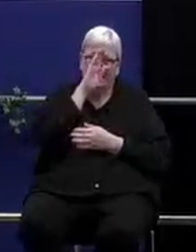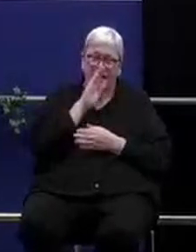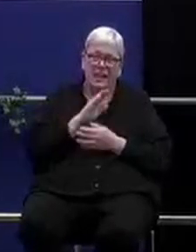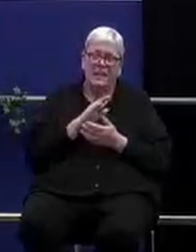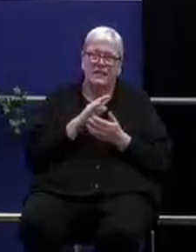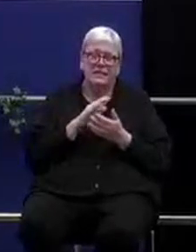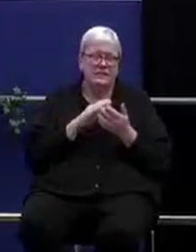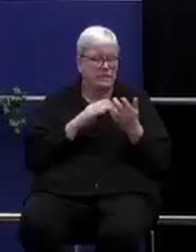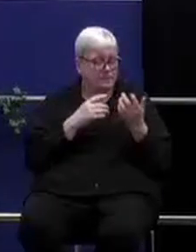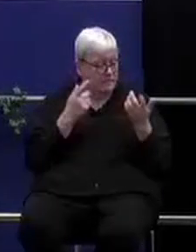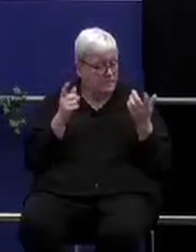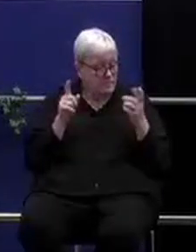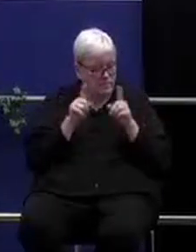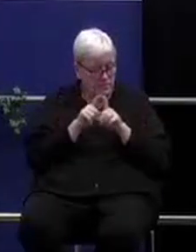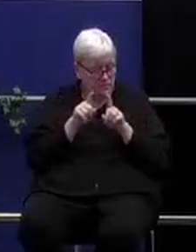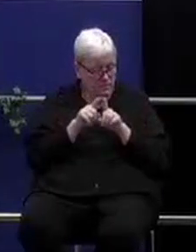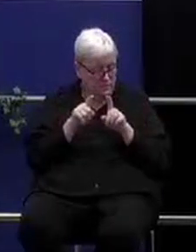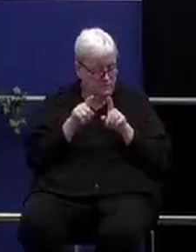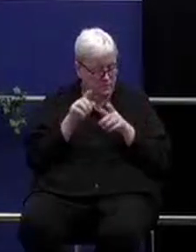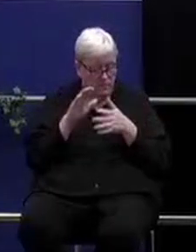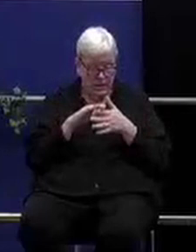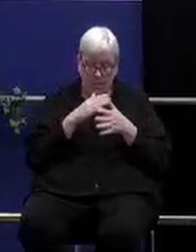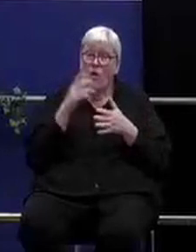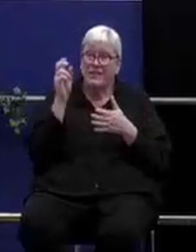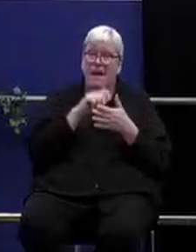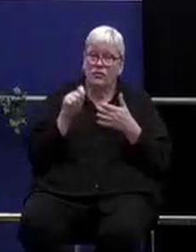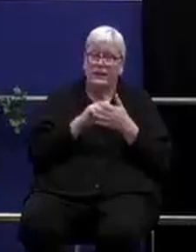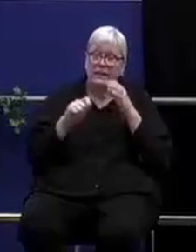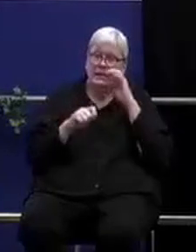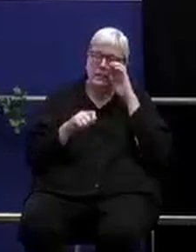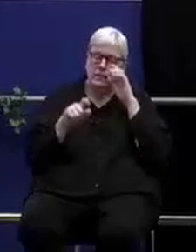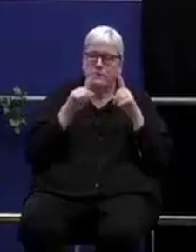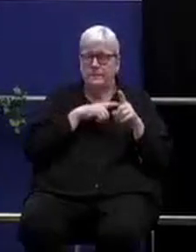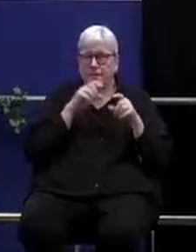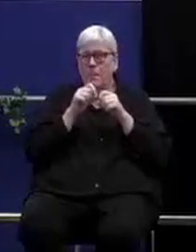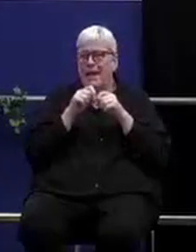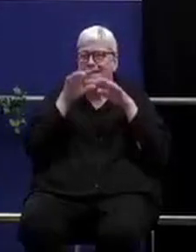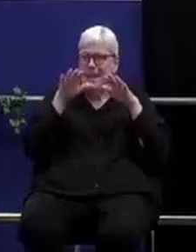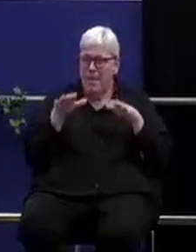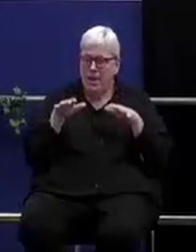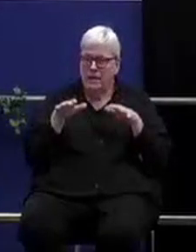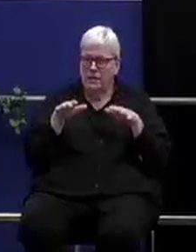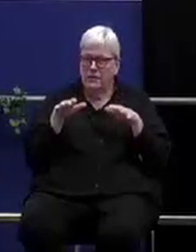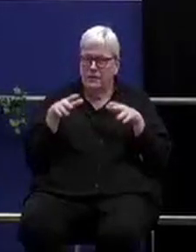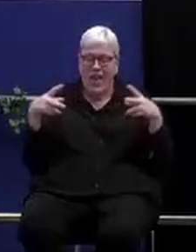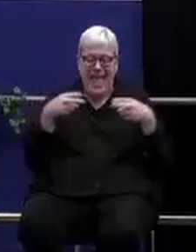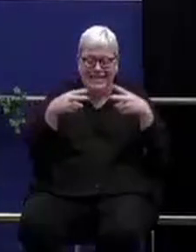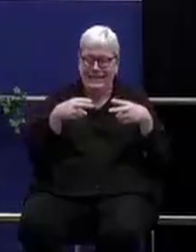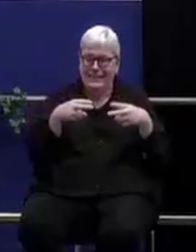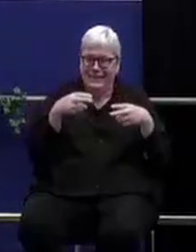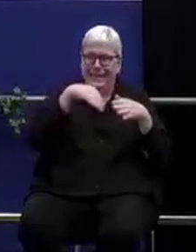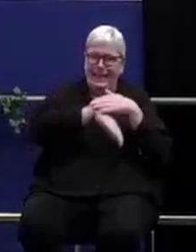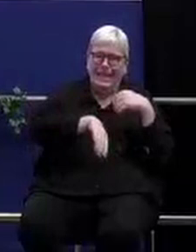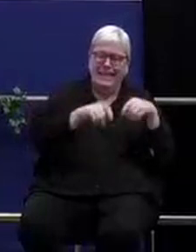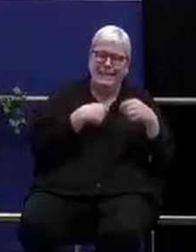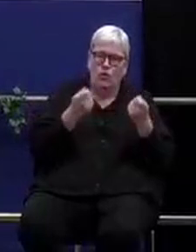But I think as well, because I wrote the book before the pandemic and sold the book, but I was having to edit it during the pandemic.